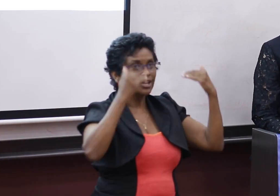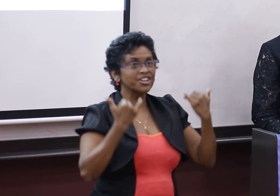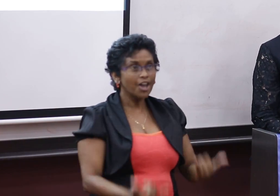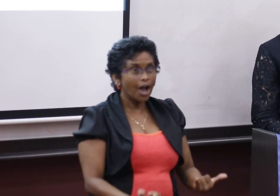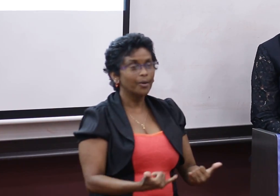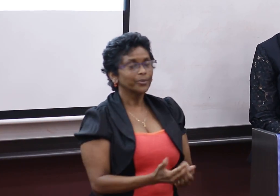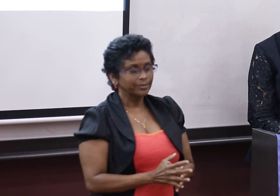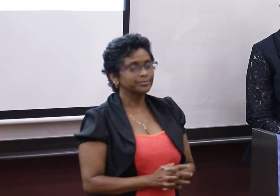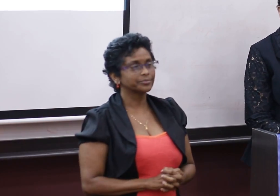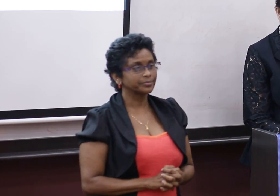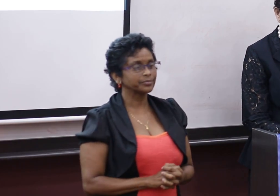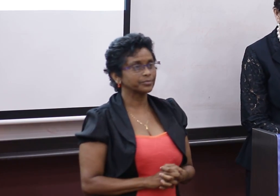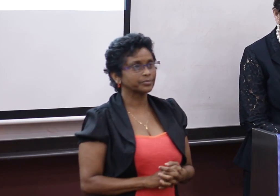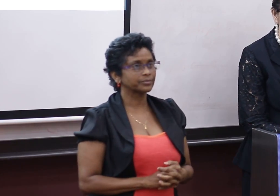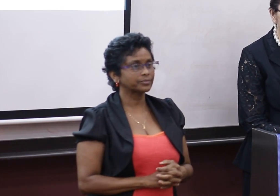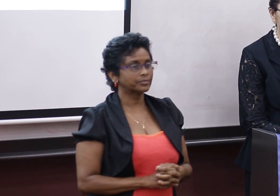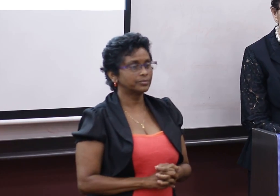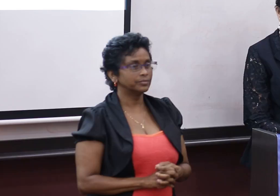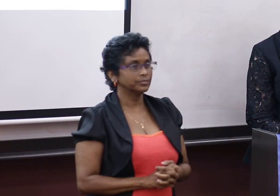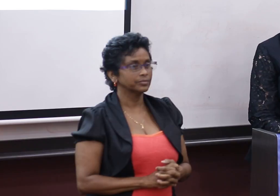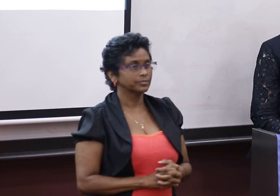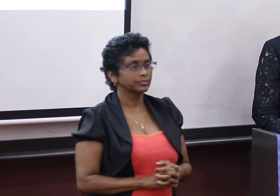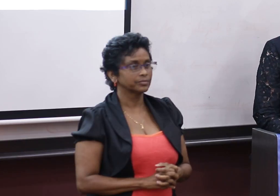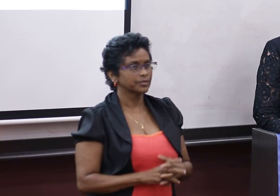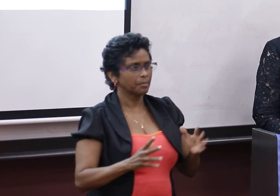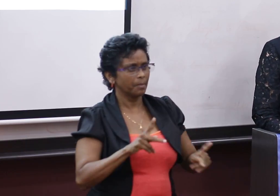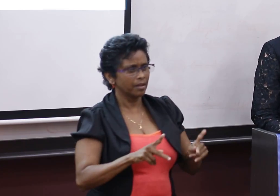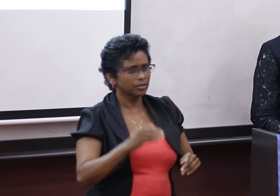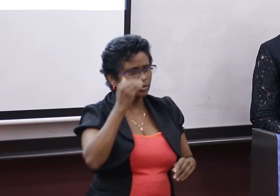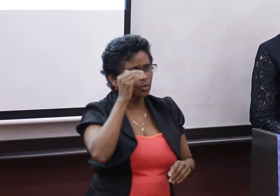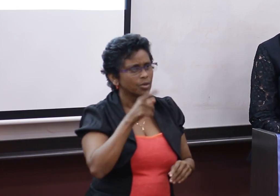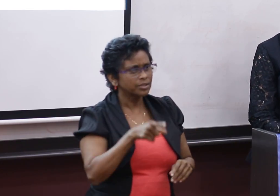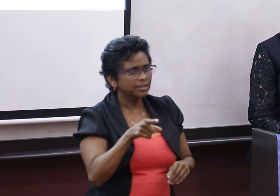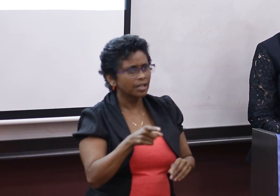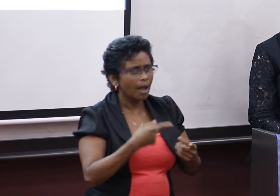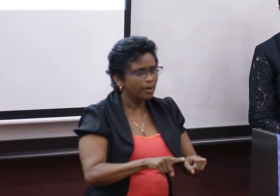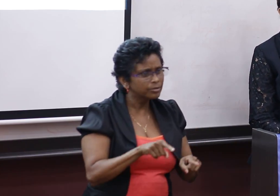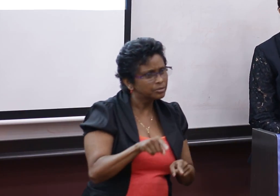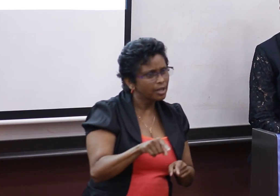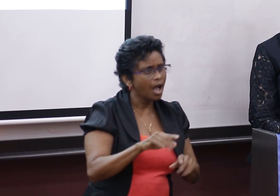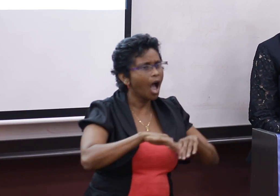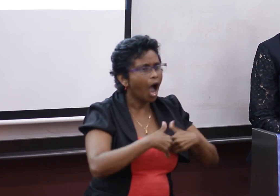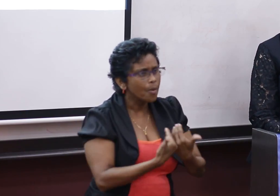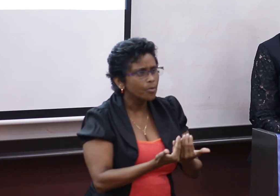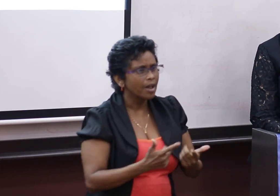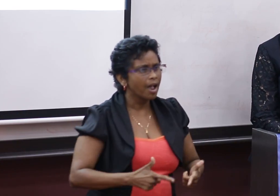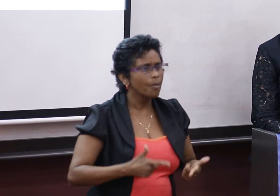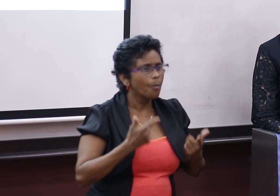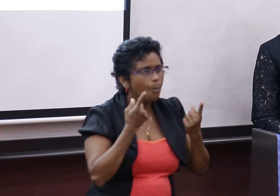An assessment is important if we want to improve the quality and texture of the life of persons